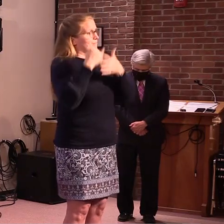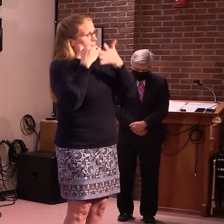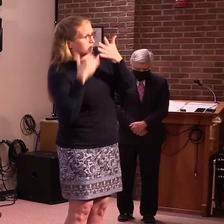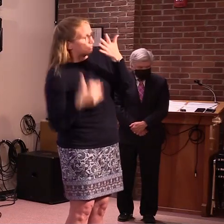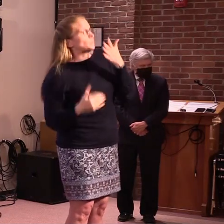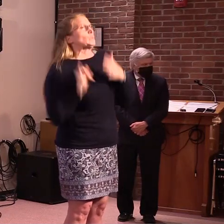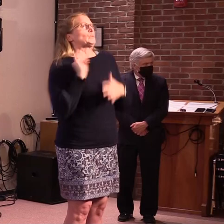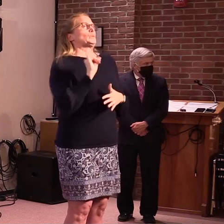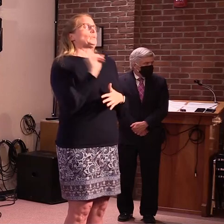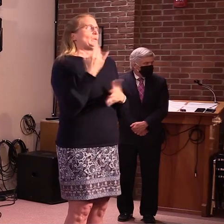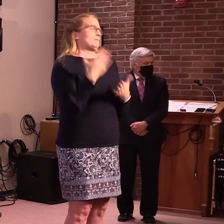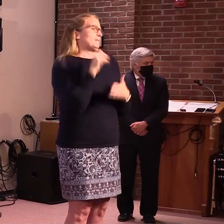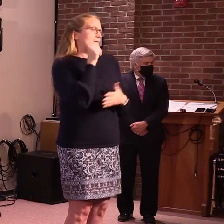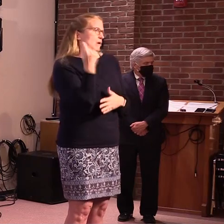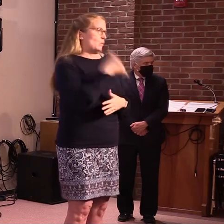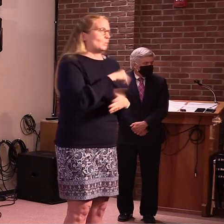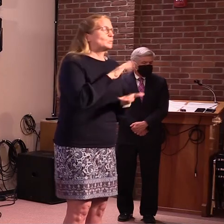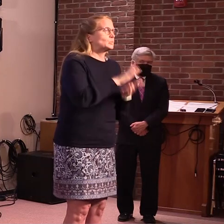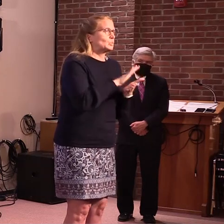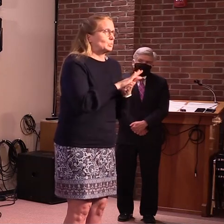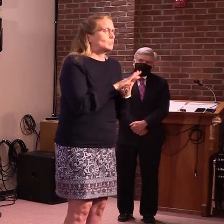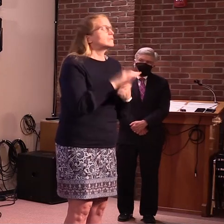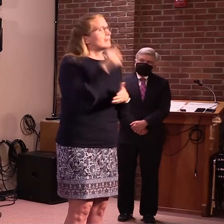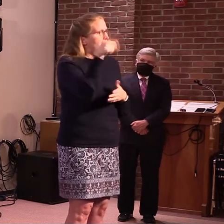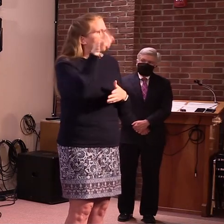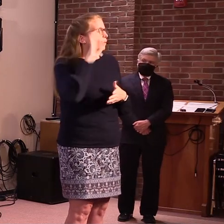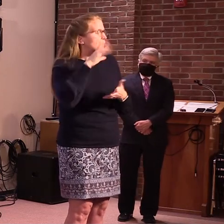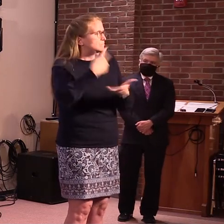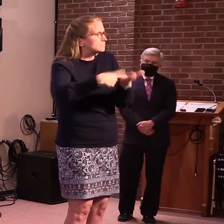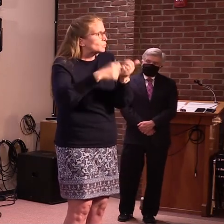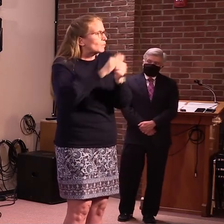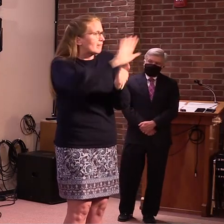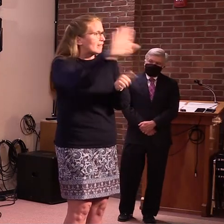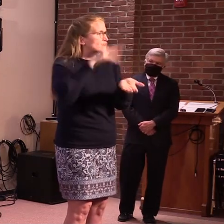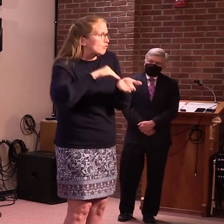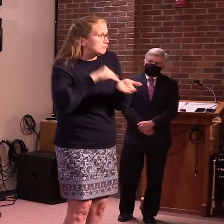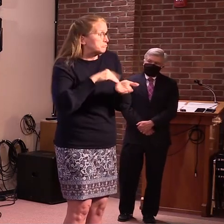for working in an environment where social distancing might be difficult to maintain.